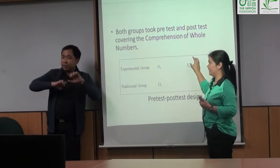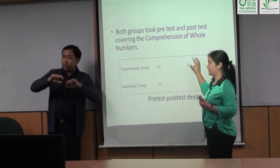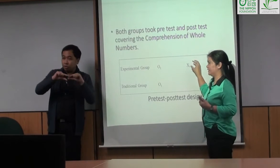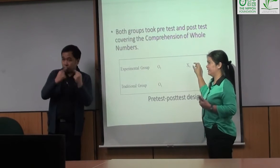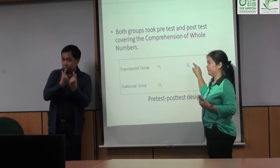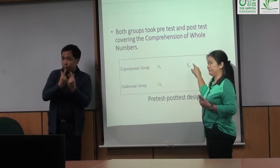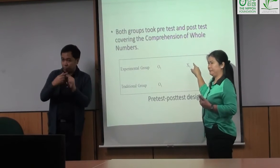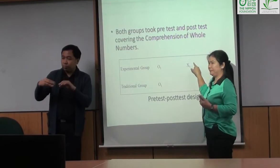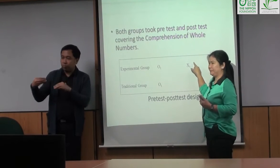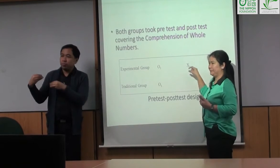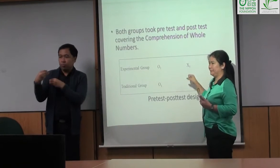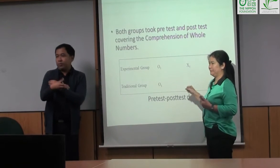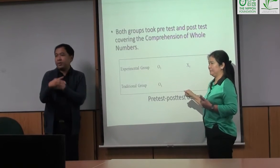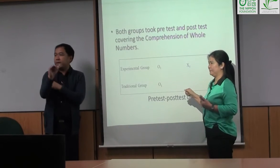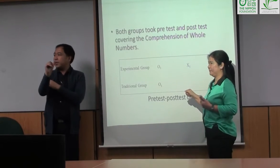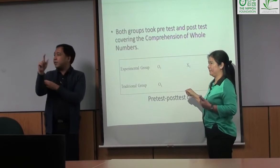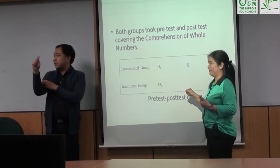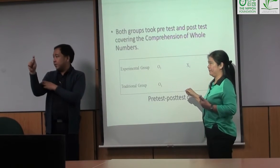ATP.